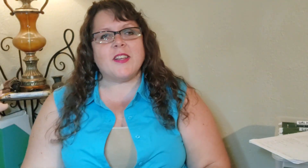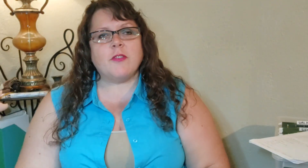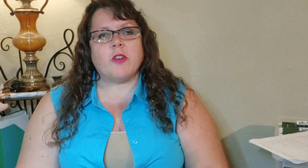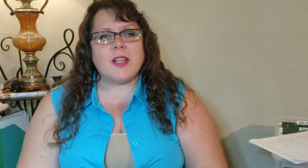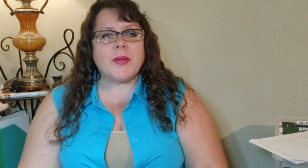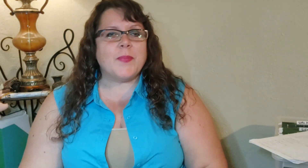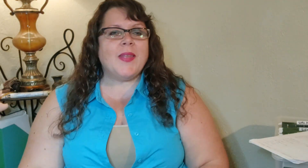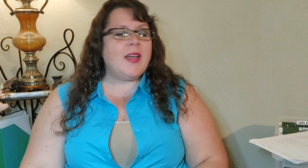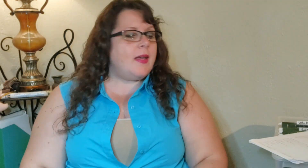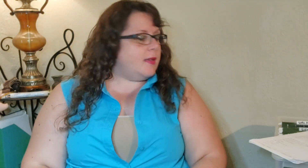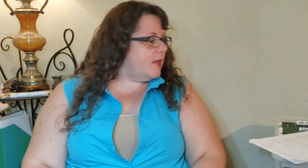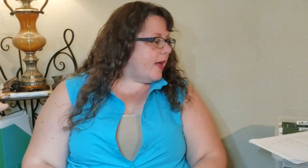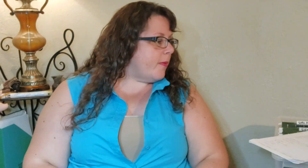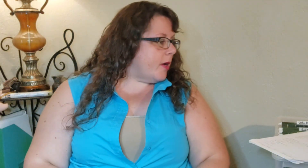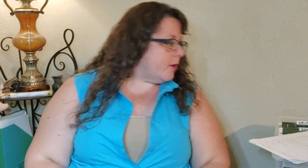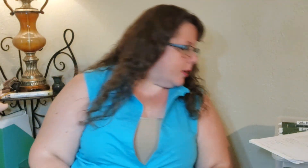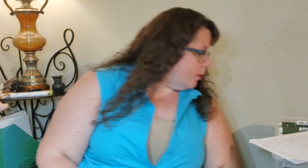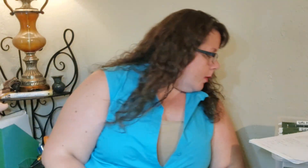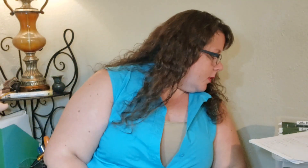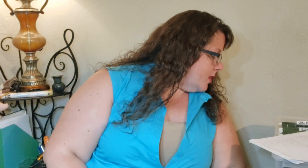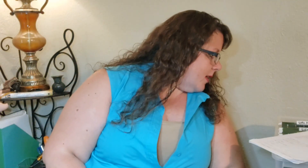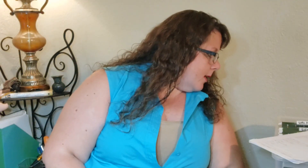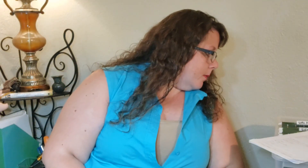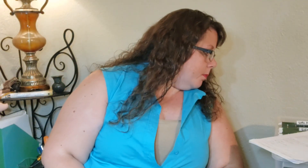thank you for joining me. Today we are going to go over some